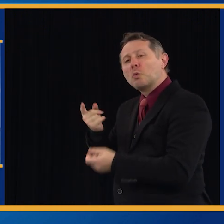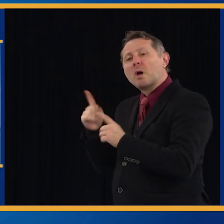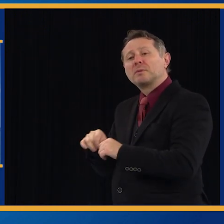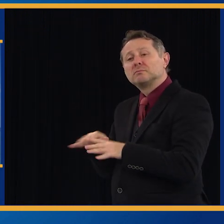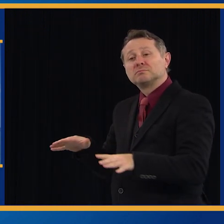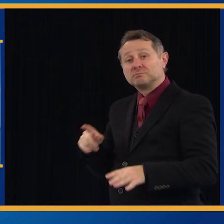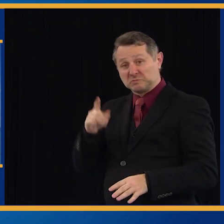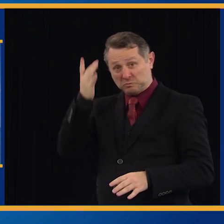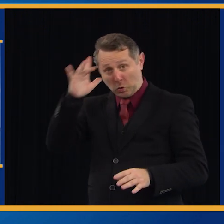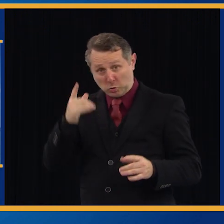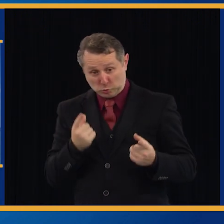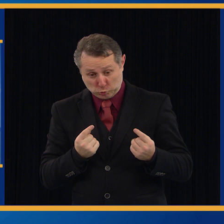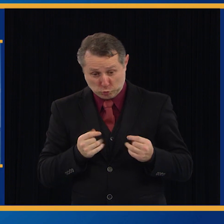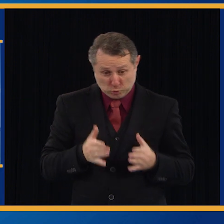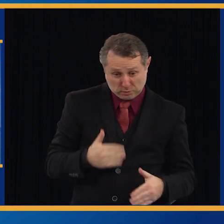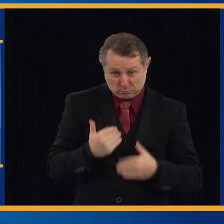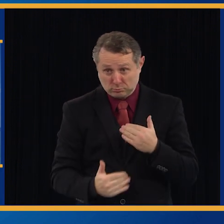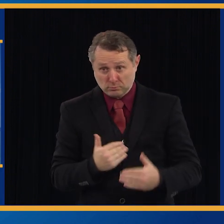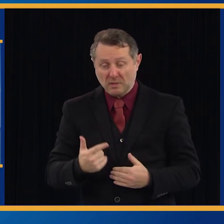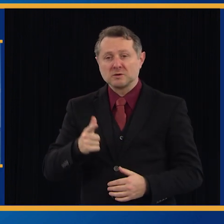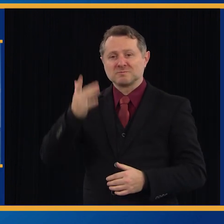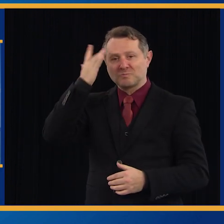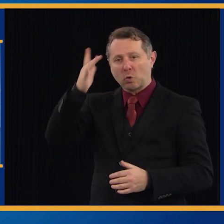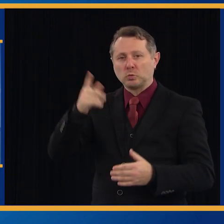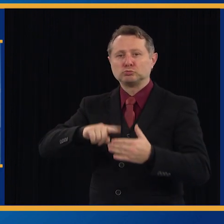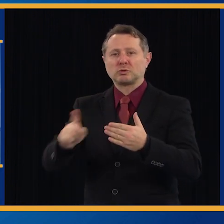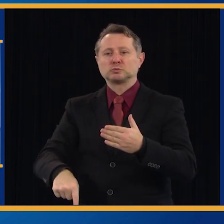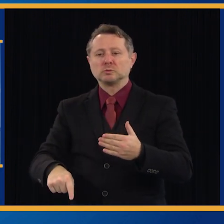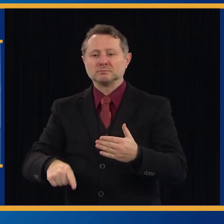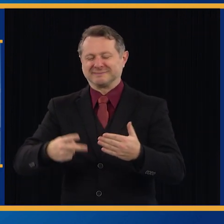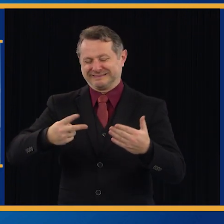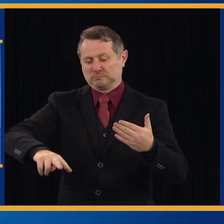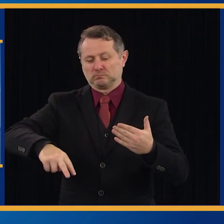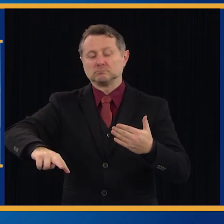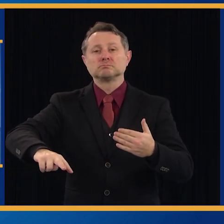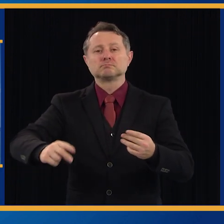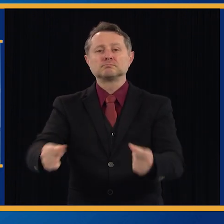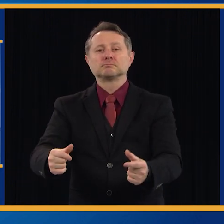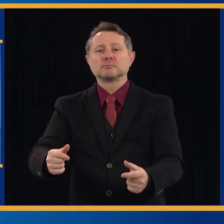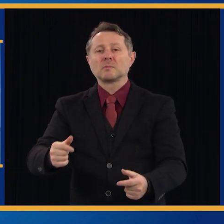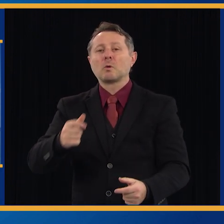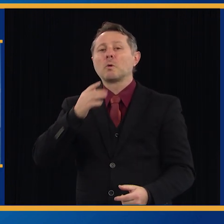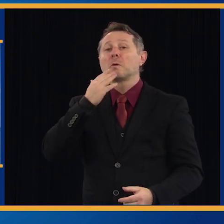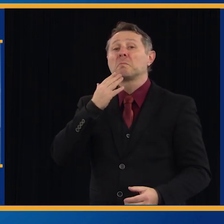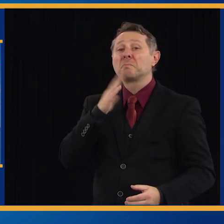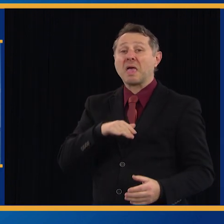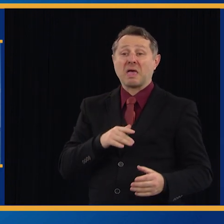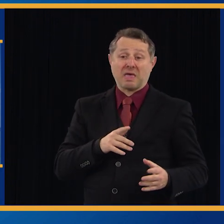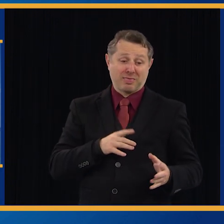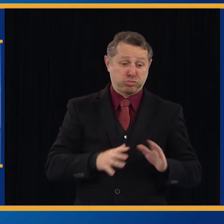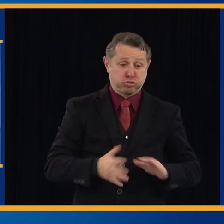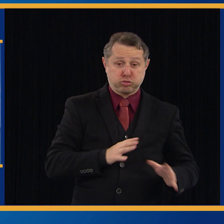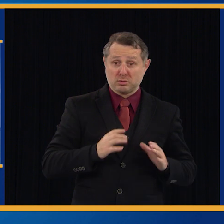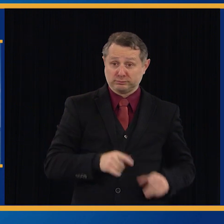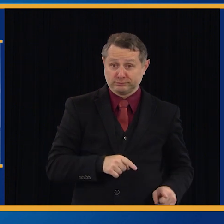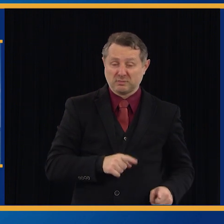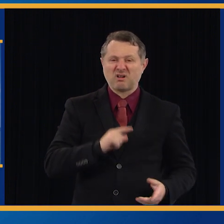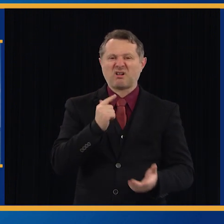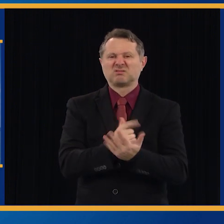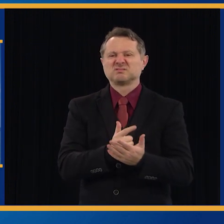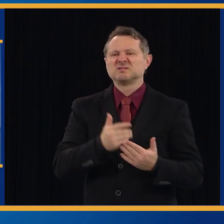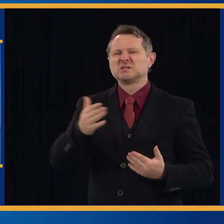outcomes in 2 weeks. We make bad decisions. You will see bad outcomes in